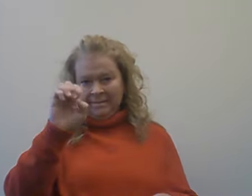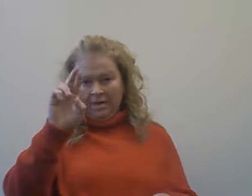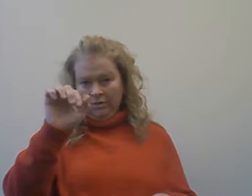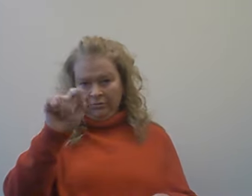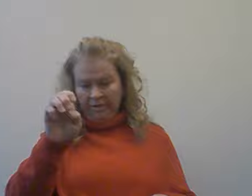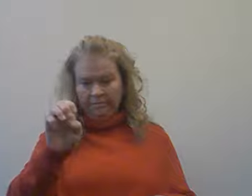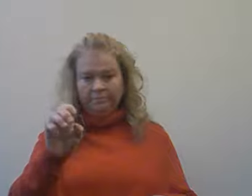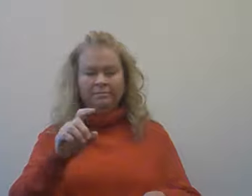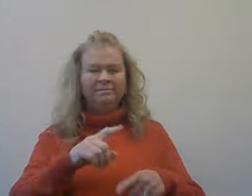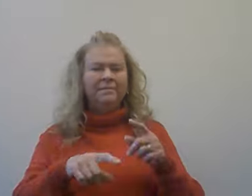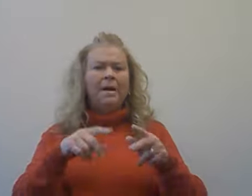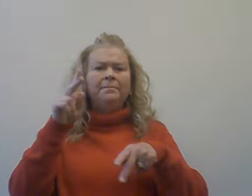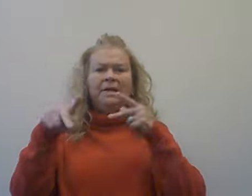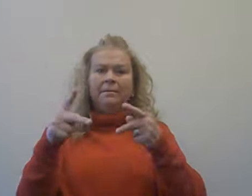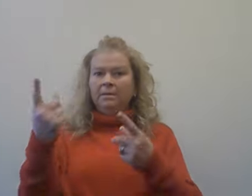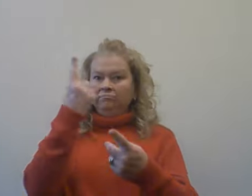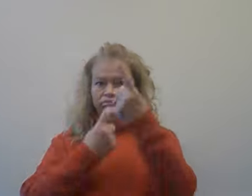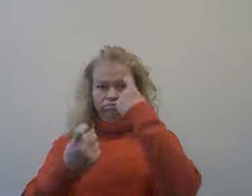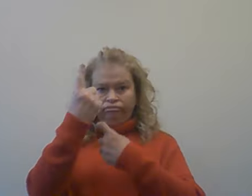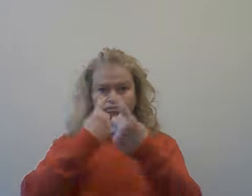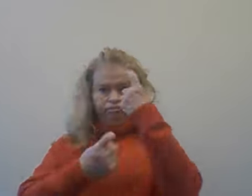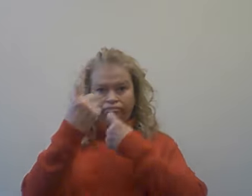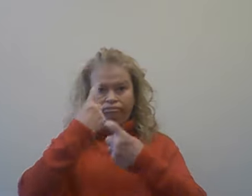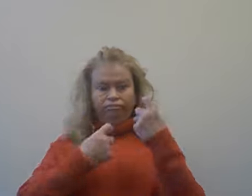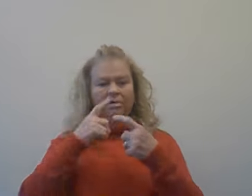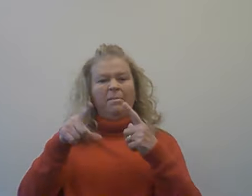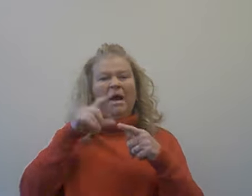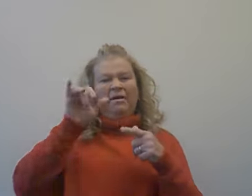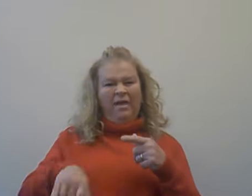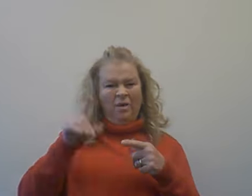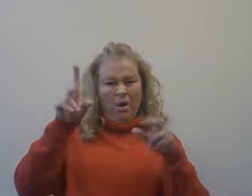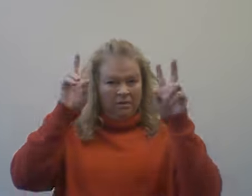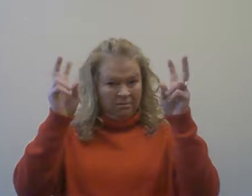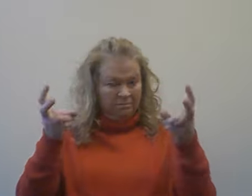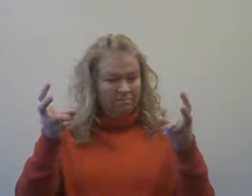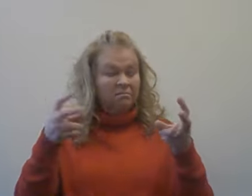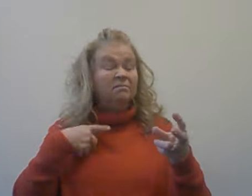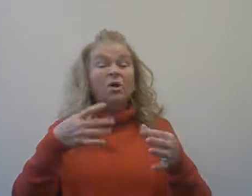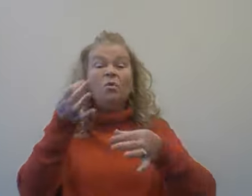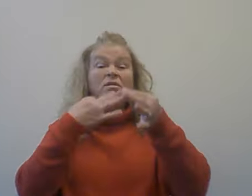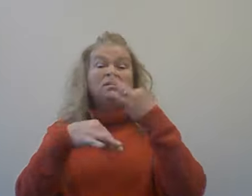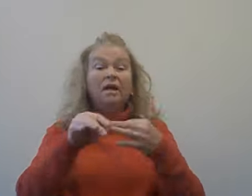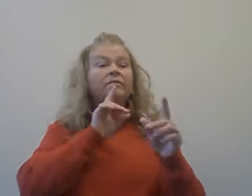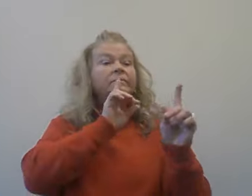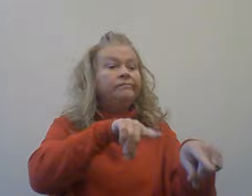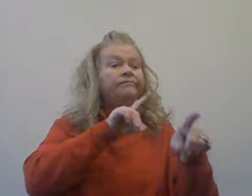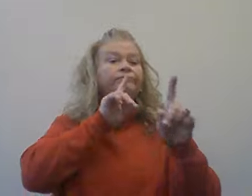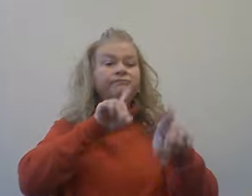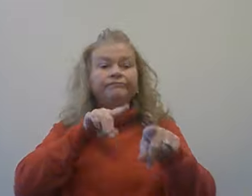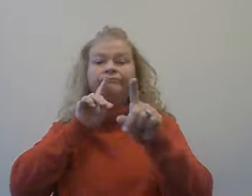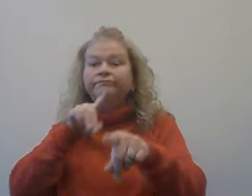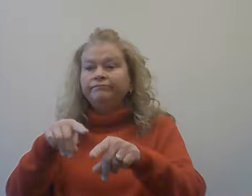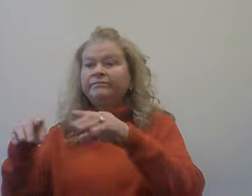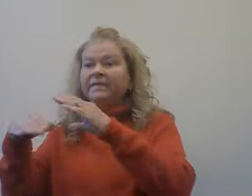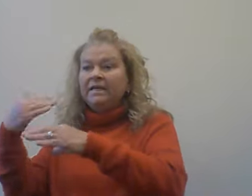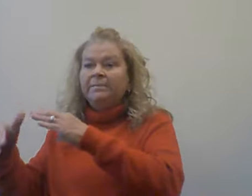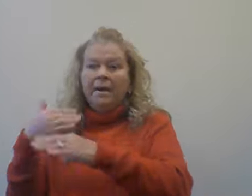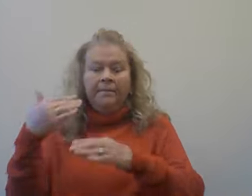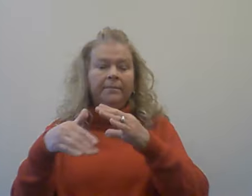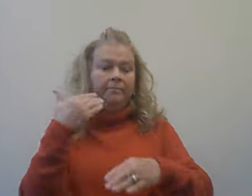about most often, so I figured rather than answering a bunch of emails individually, I'd just make this video. So before we get into it, a couple key things